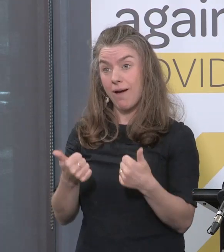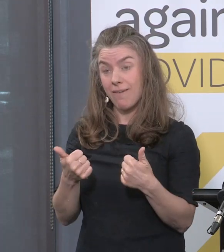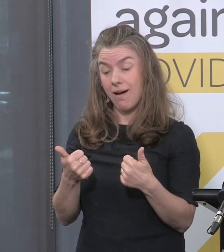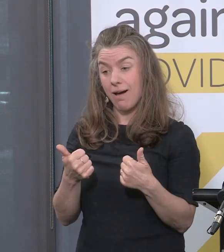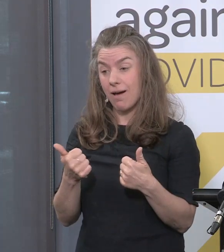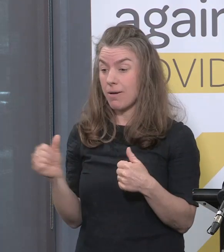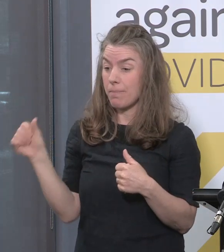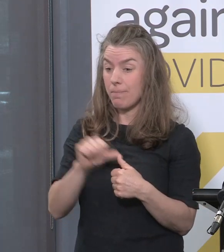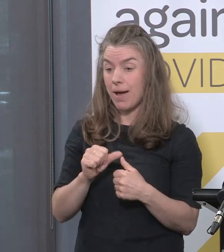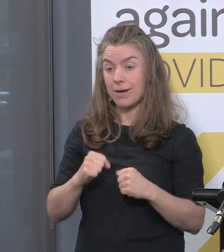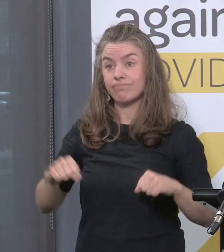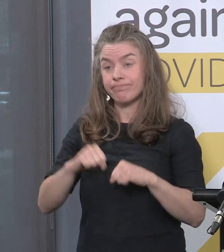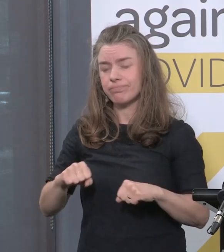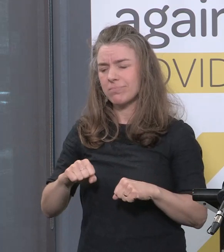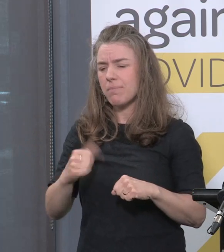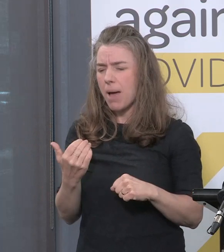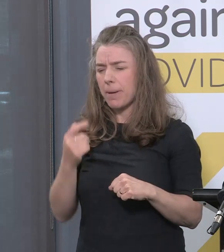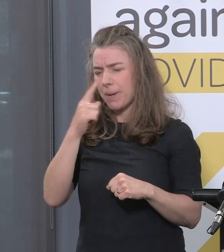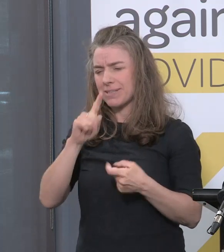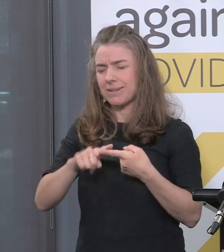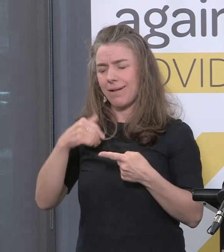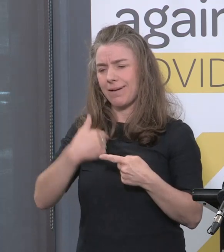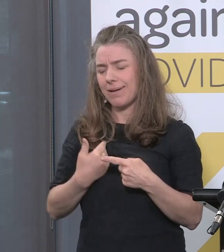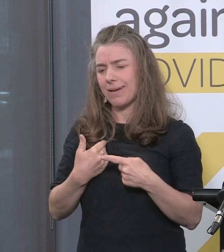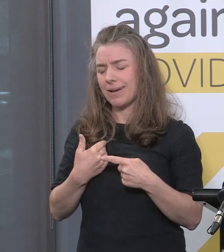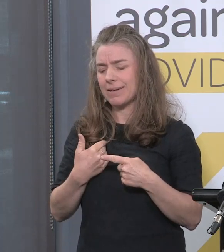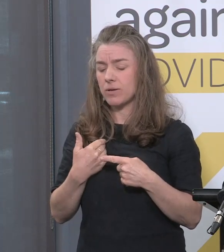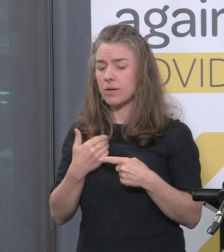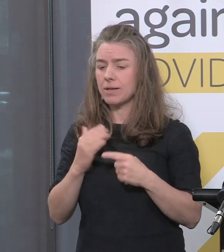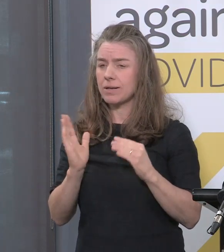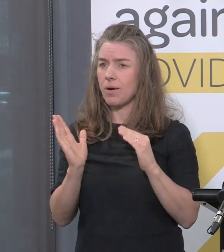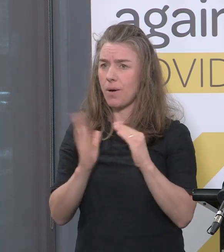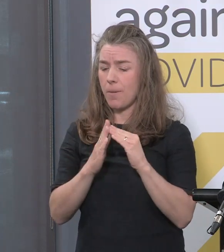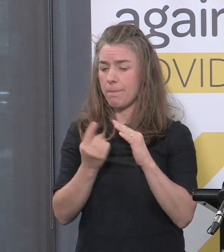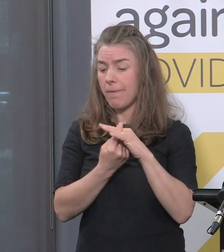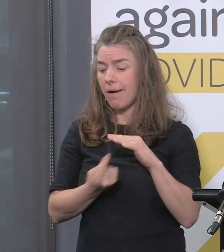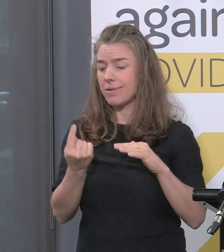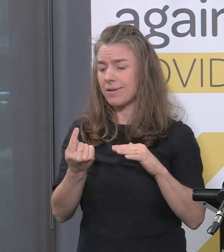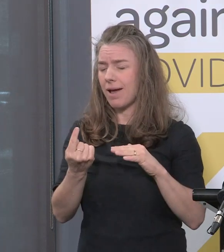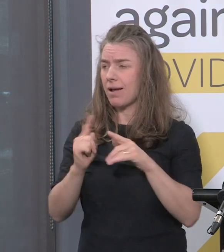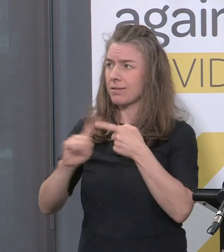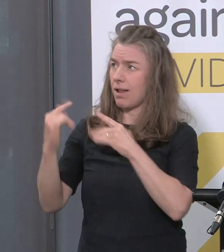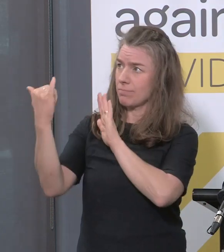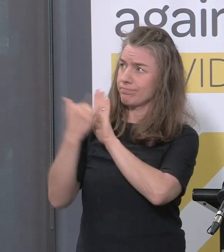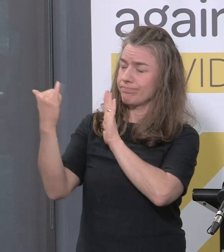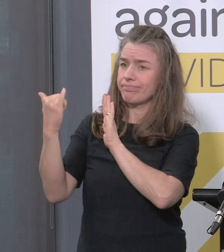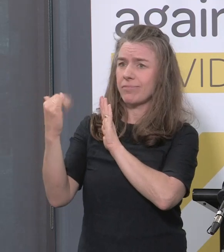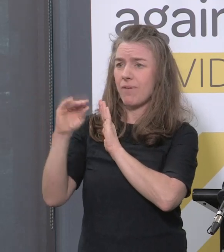individuals may need to remain in strict isolation until cleared by their health provider, just to ensure there's no